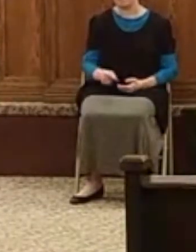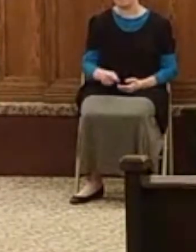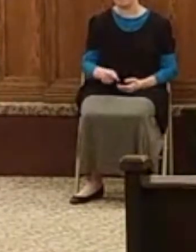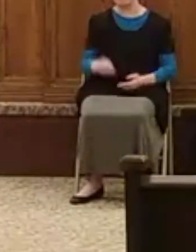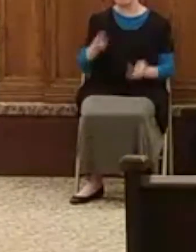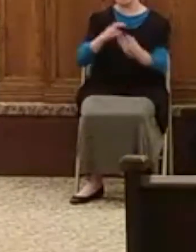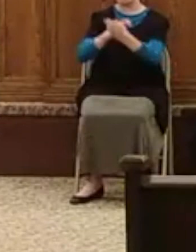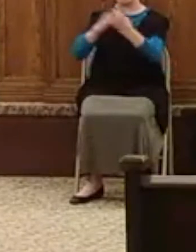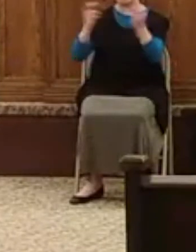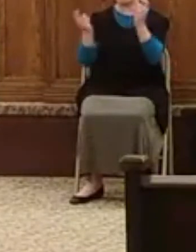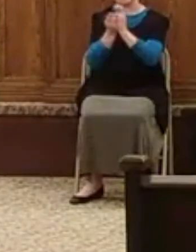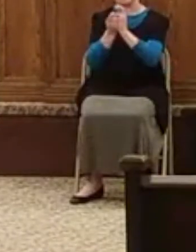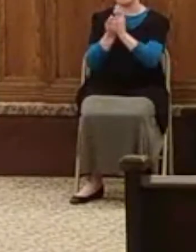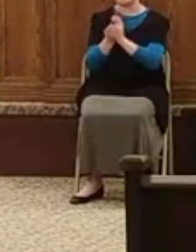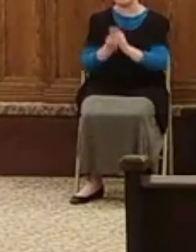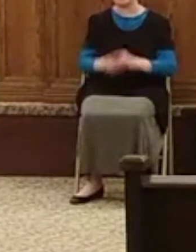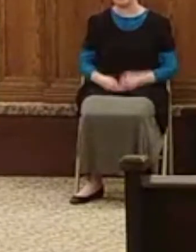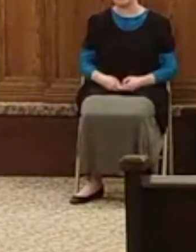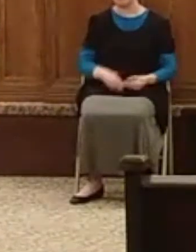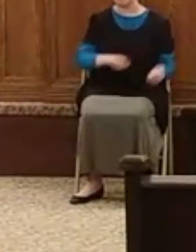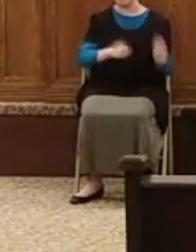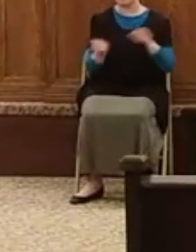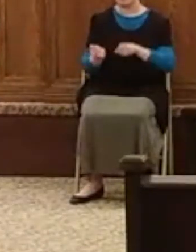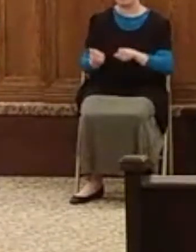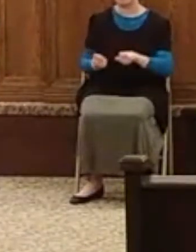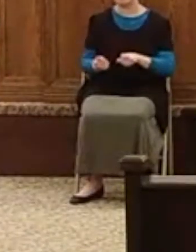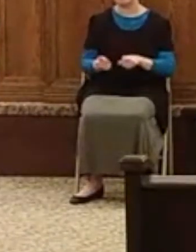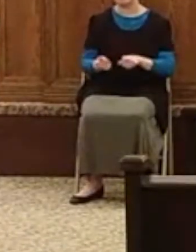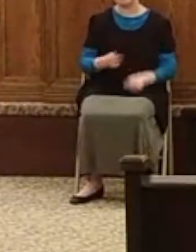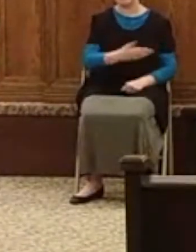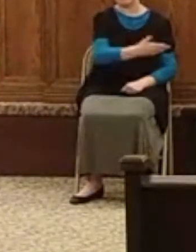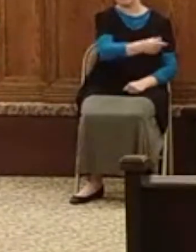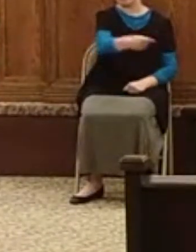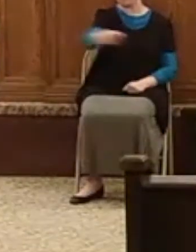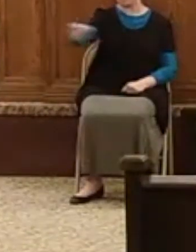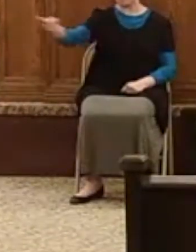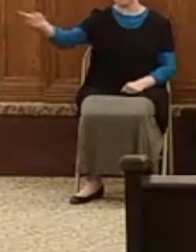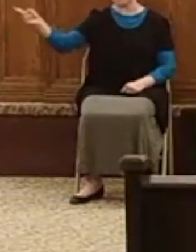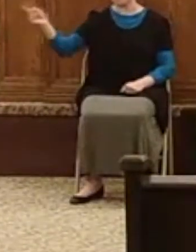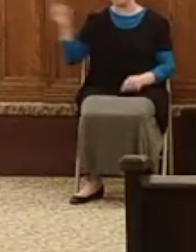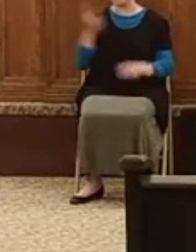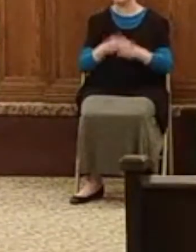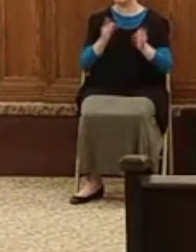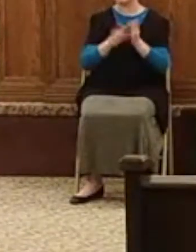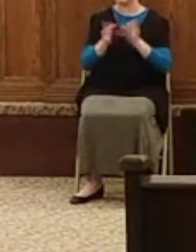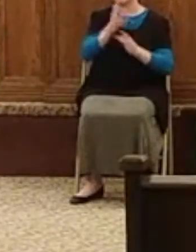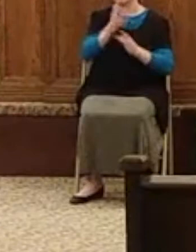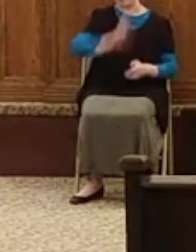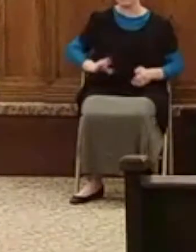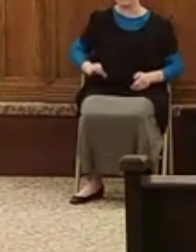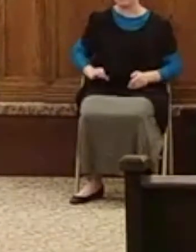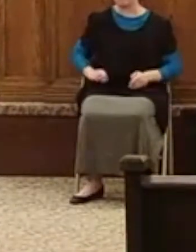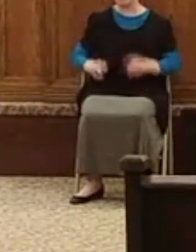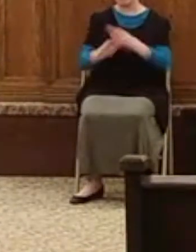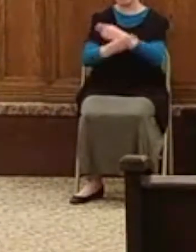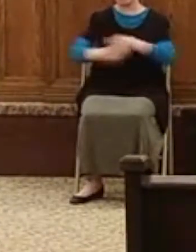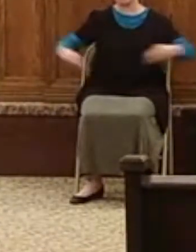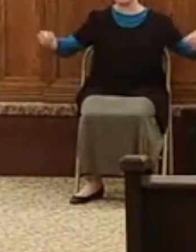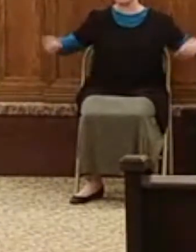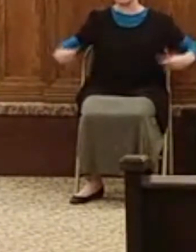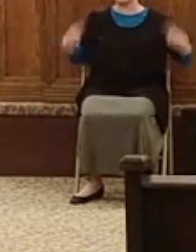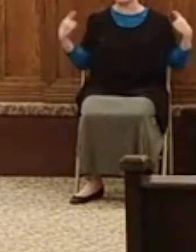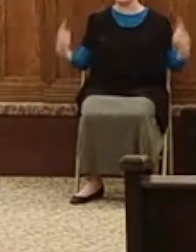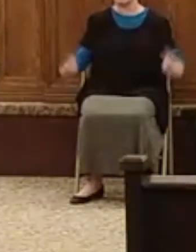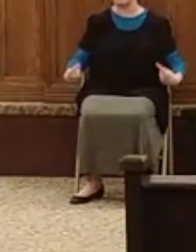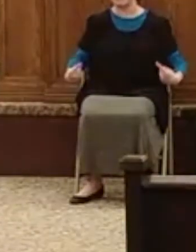said, repent and be baptized. Every one of you in the name of Jesus Christ